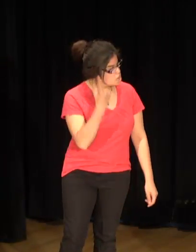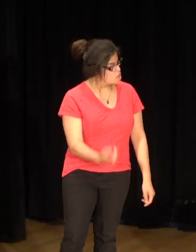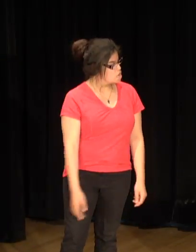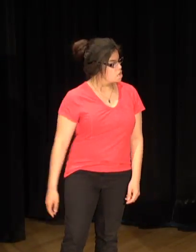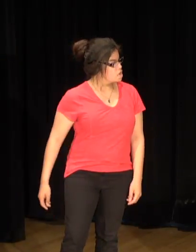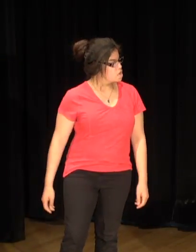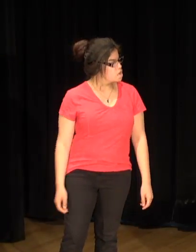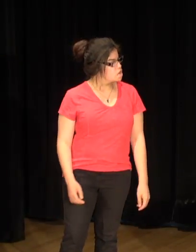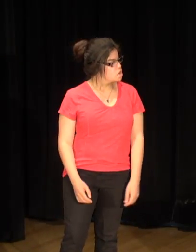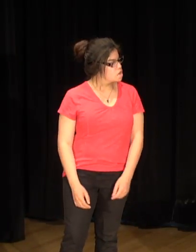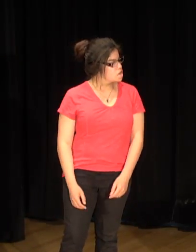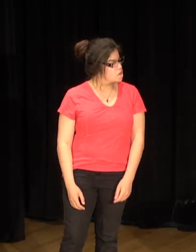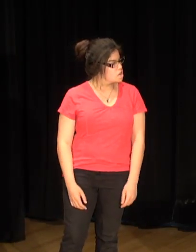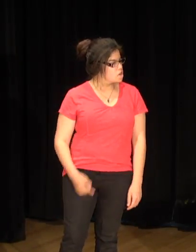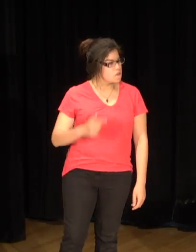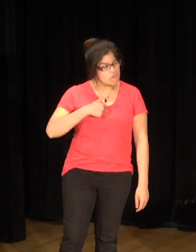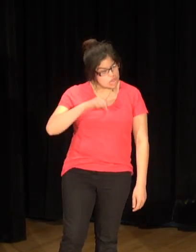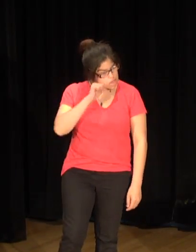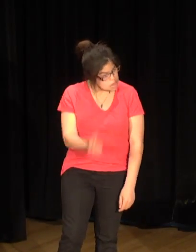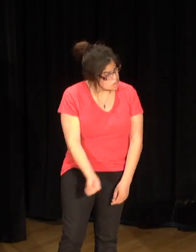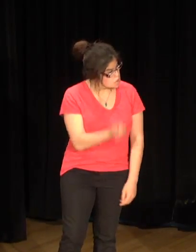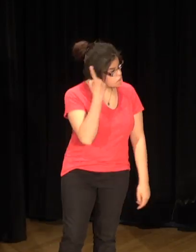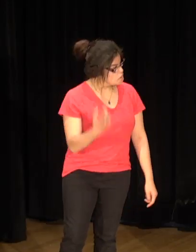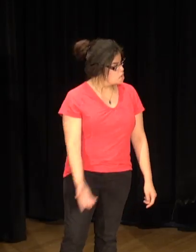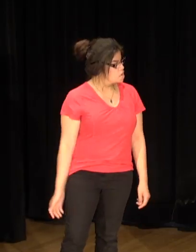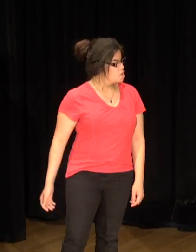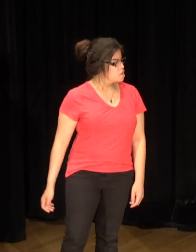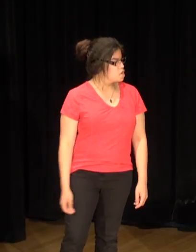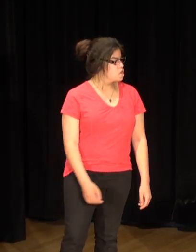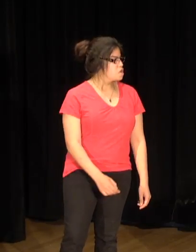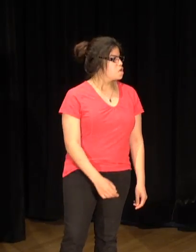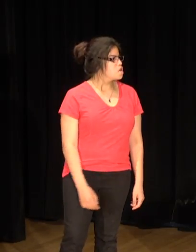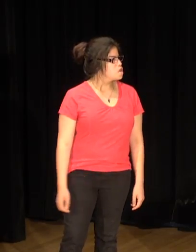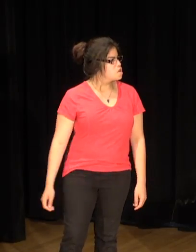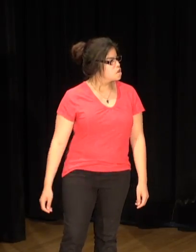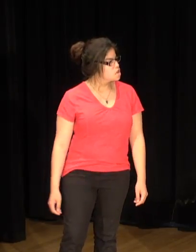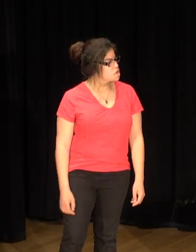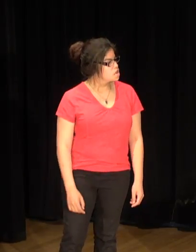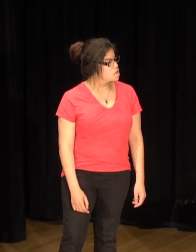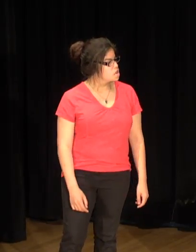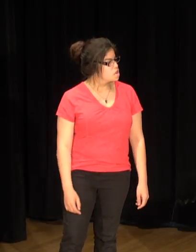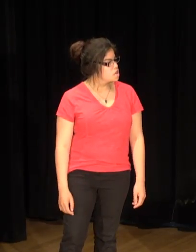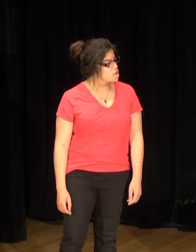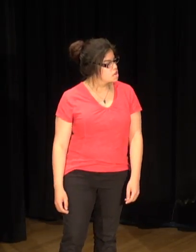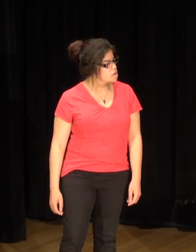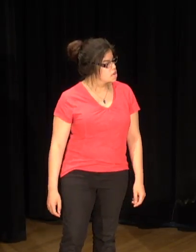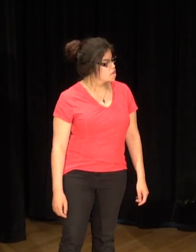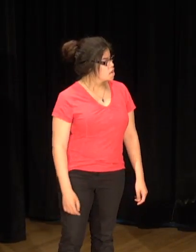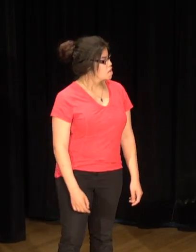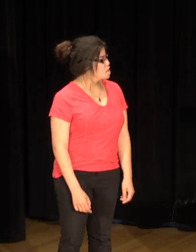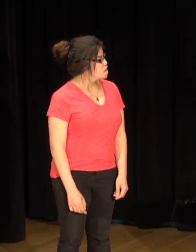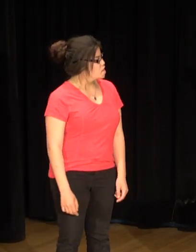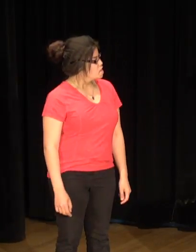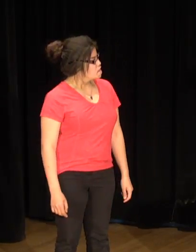What? I don't understand. No. I don't understand. Take these.